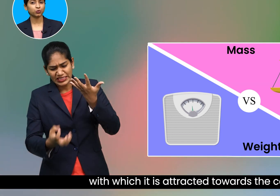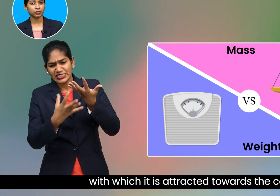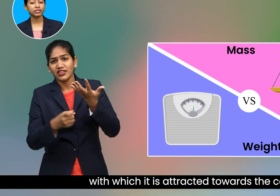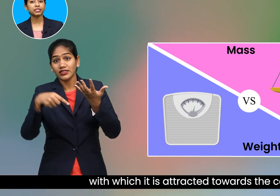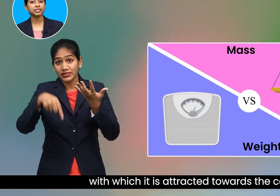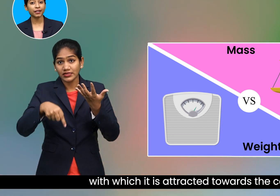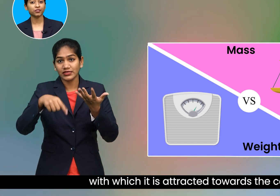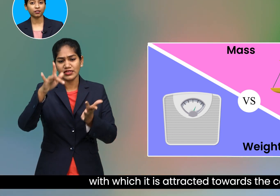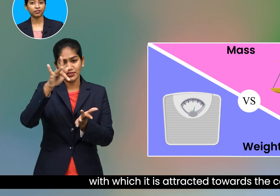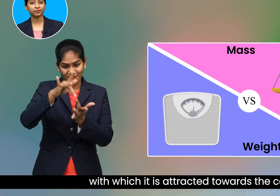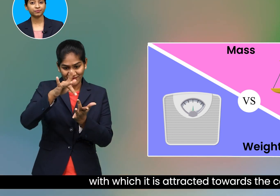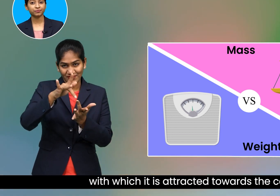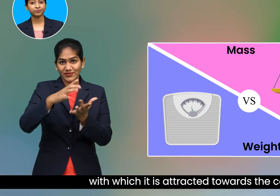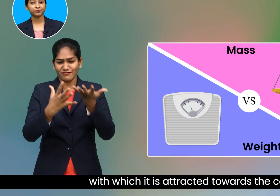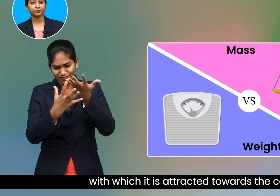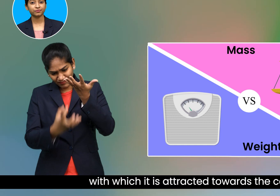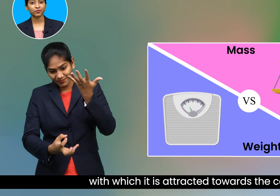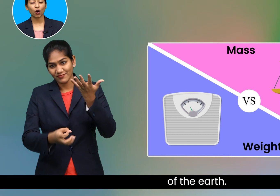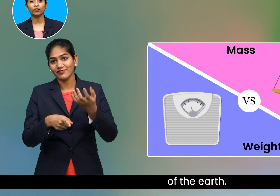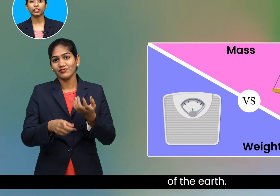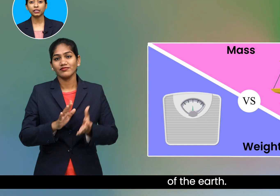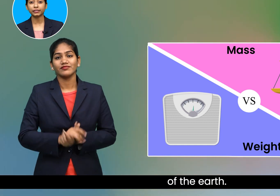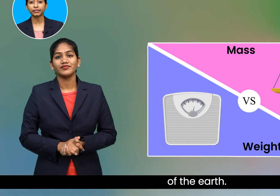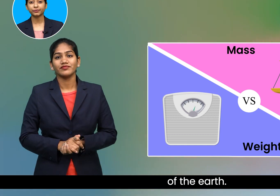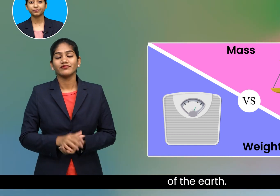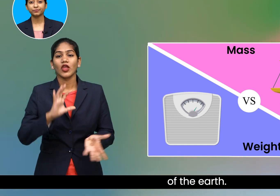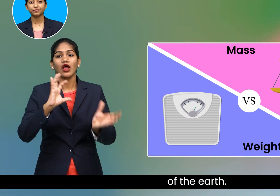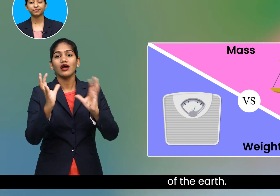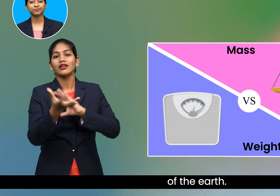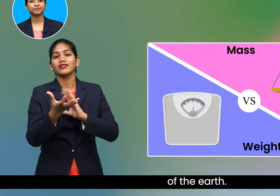attracted towards the center of the earth.